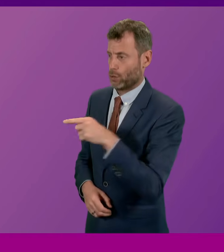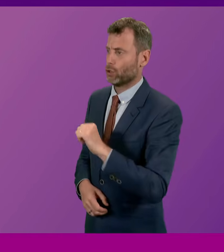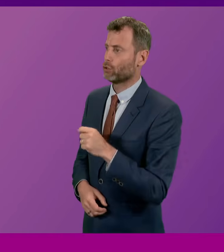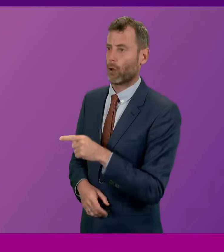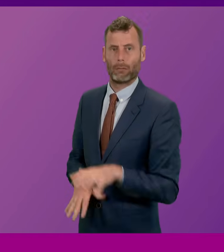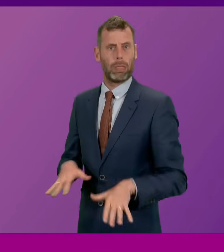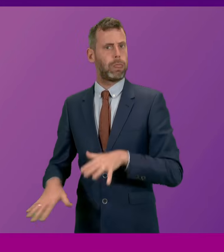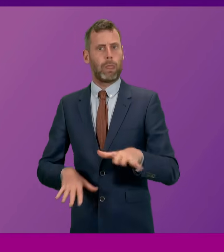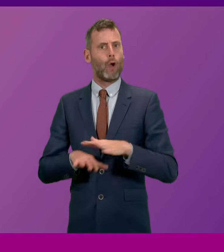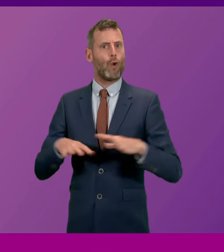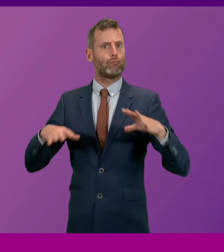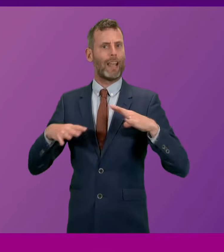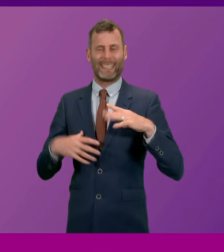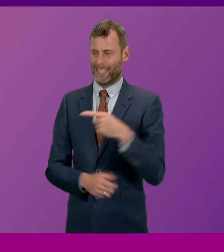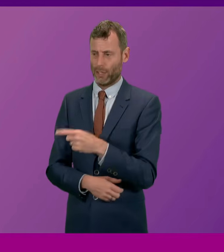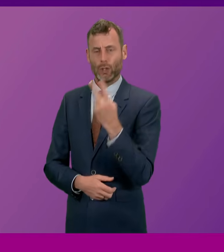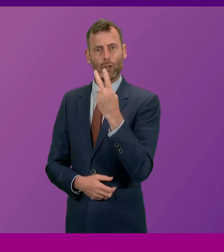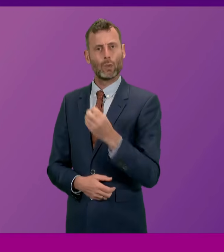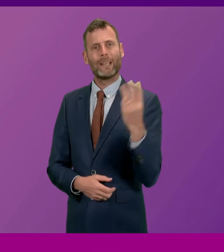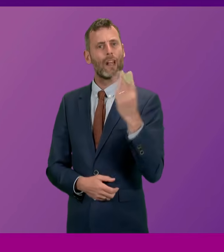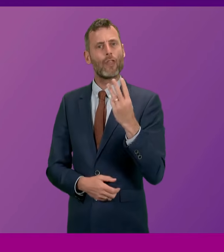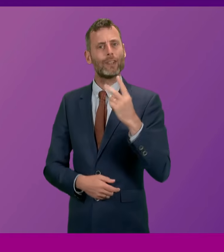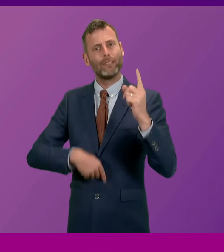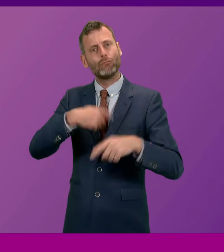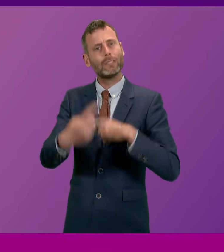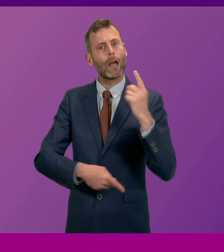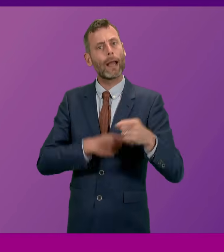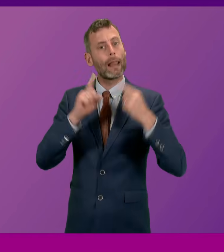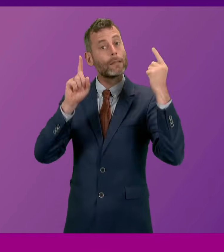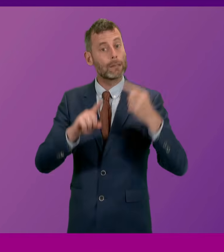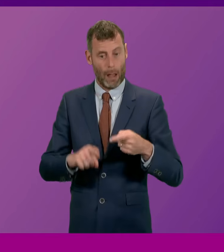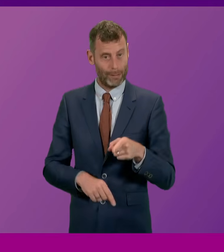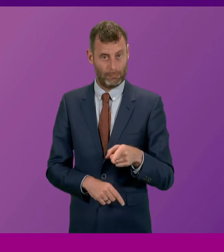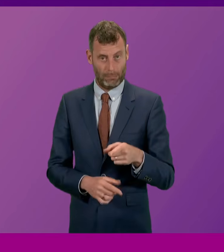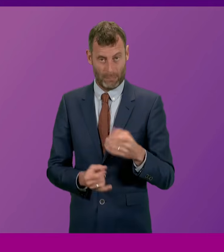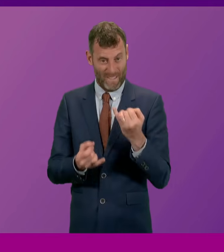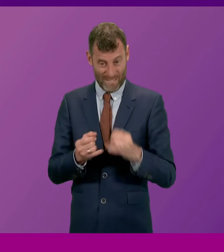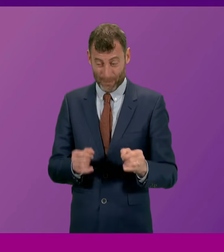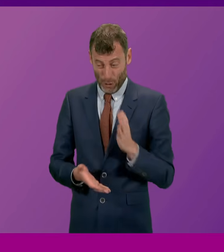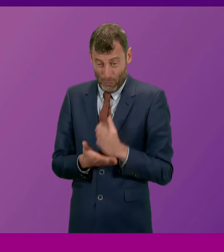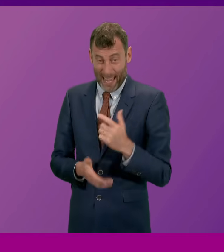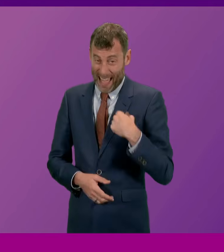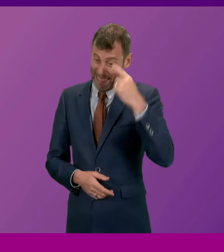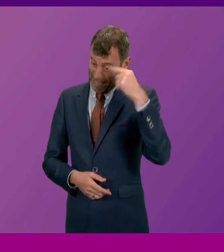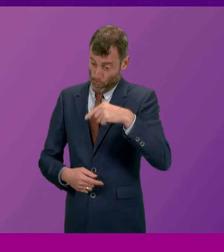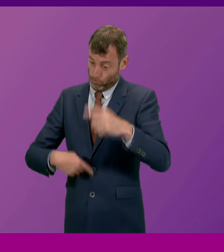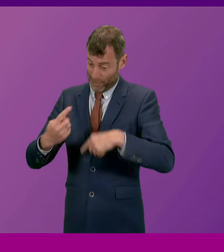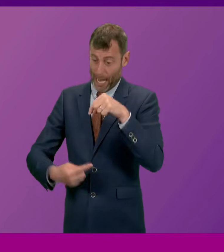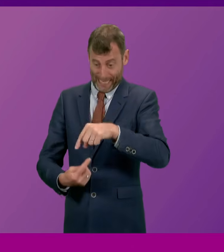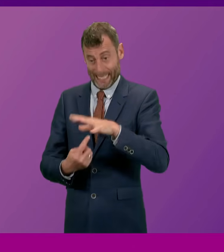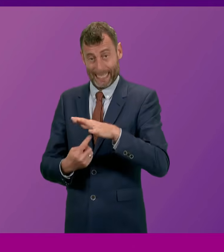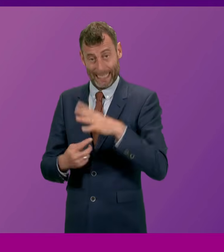The 2013 recycling targets remain unmet, even though recycling is the solution, in my view.